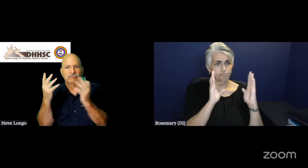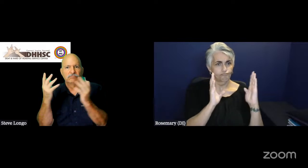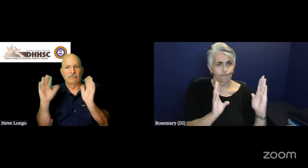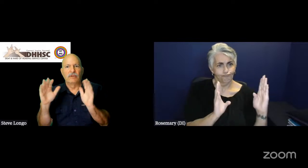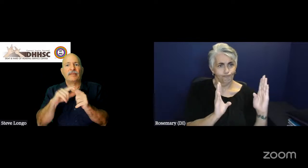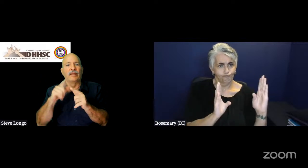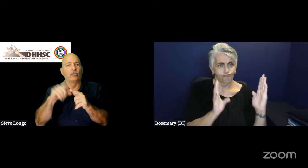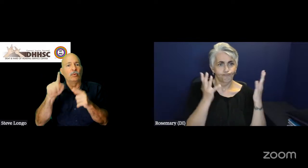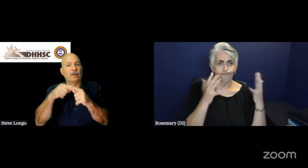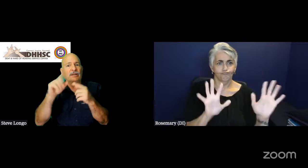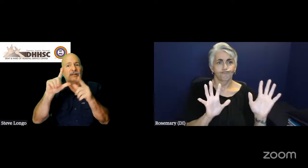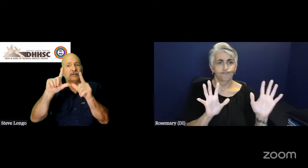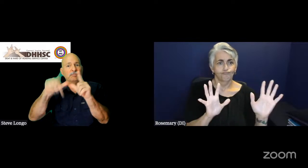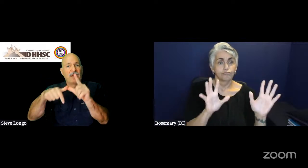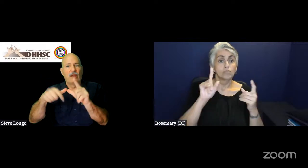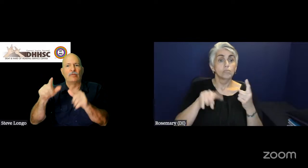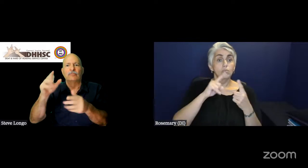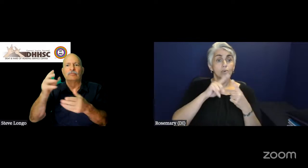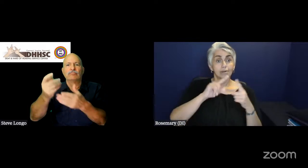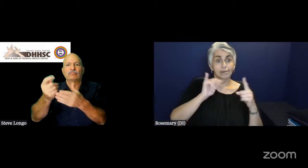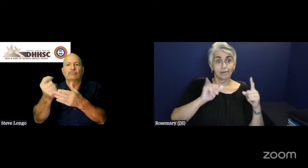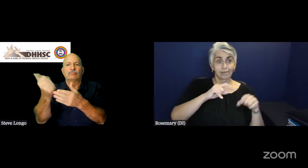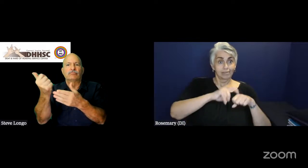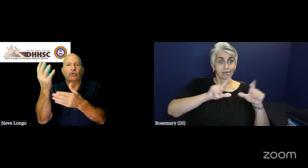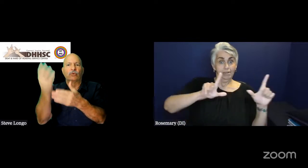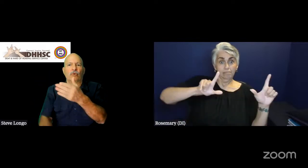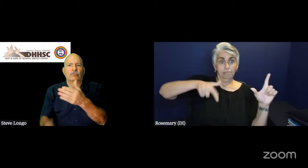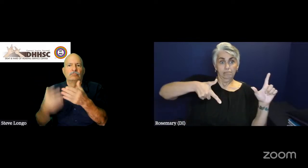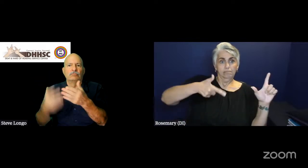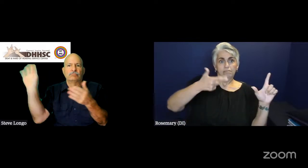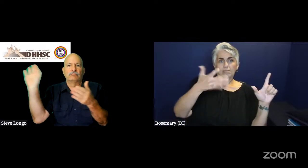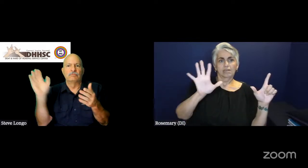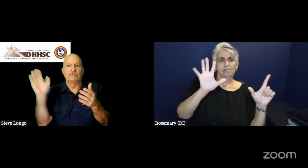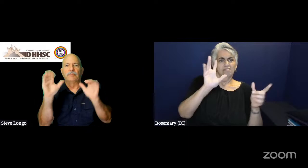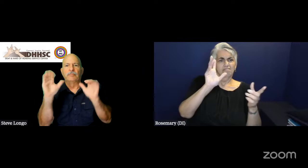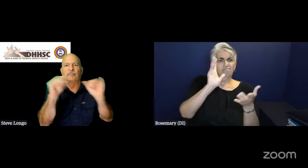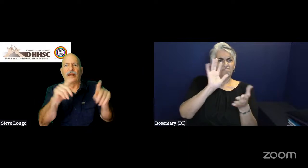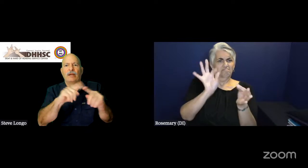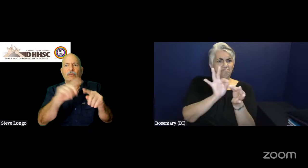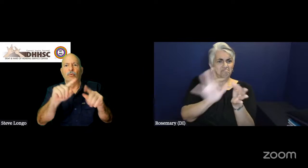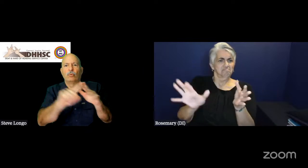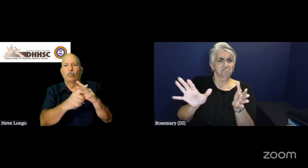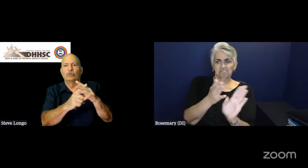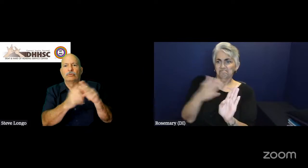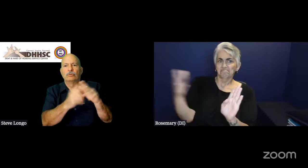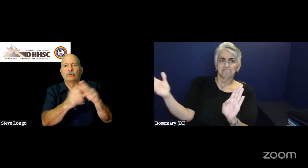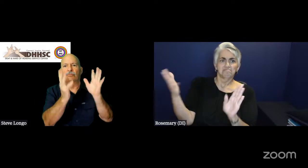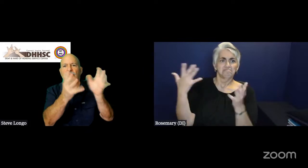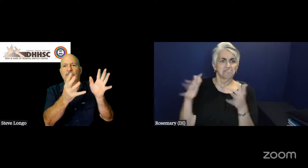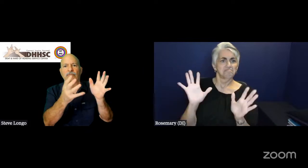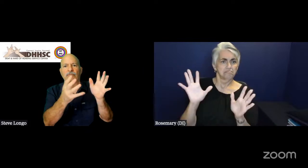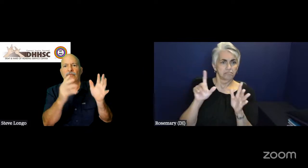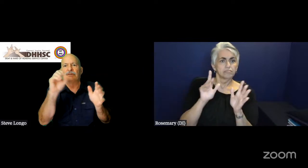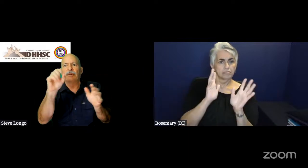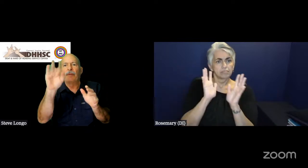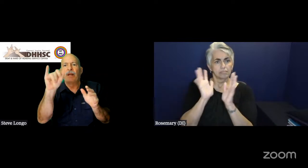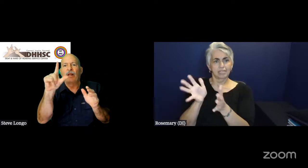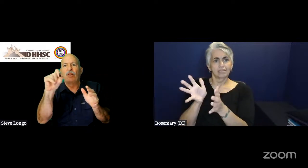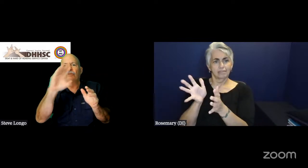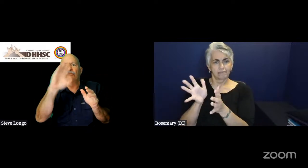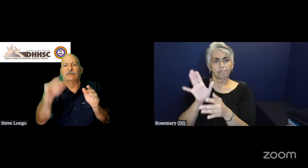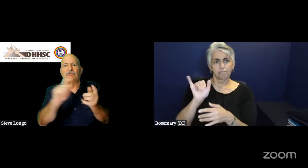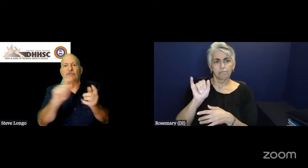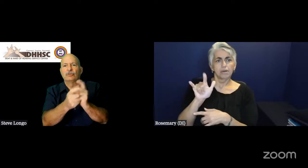time limit for that exception or that plan. Once the time has ended, then